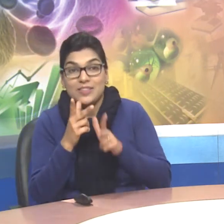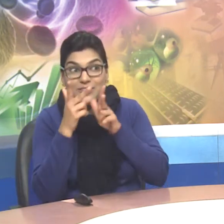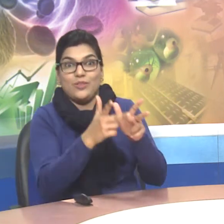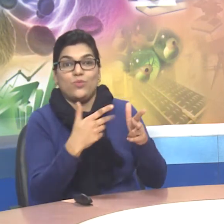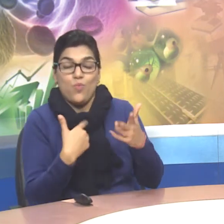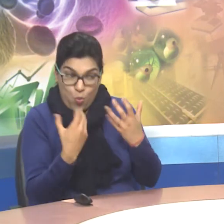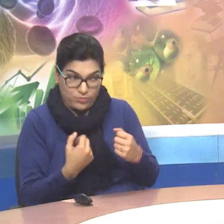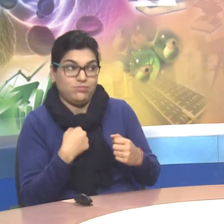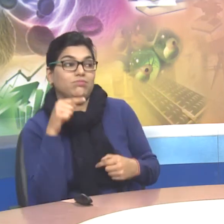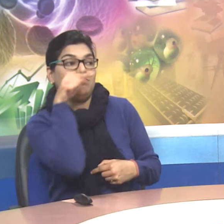I have not.